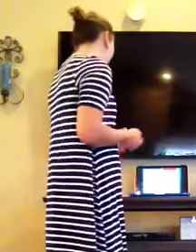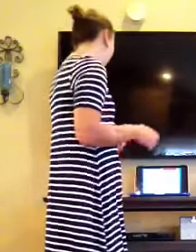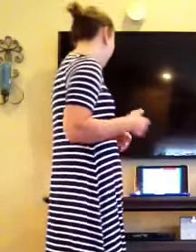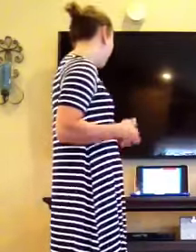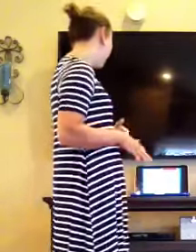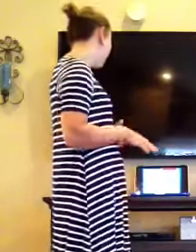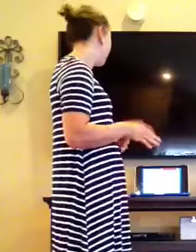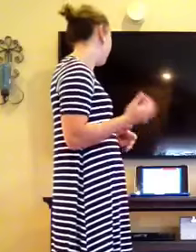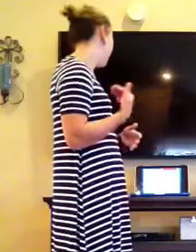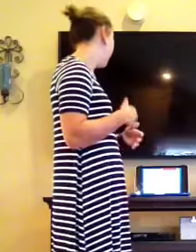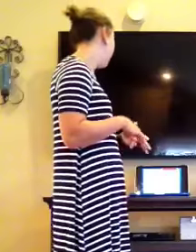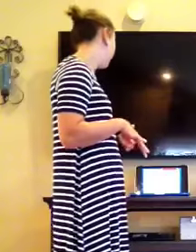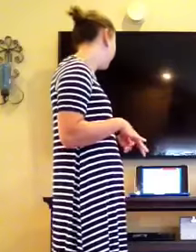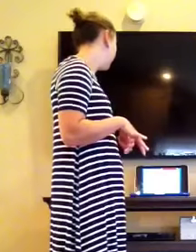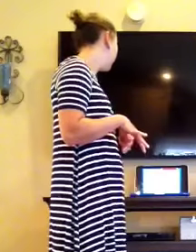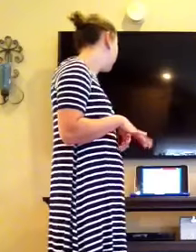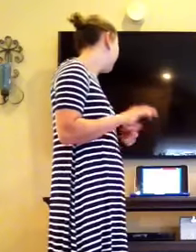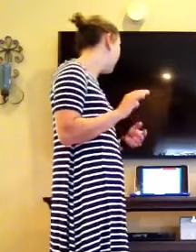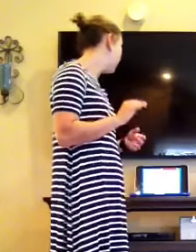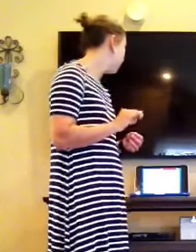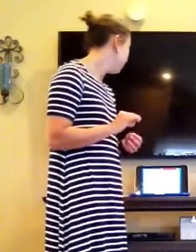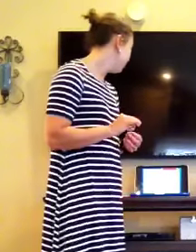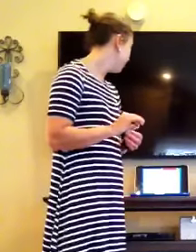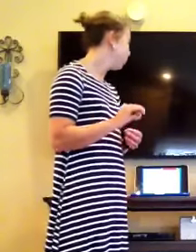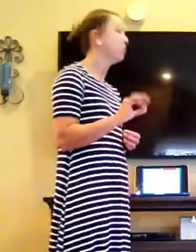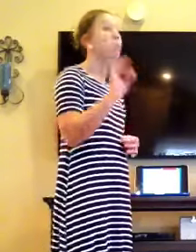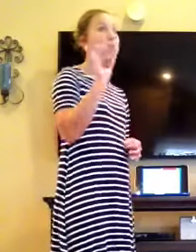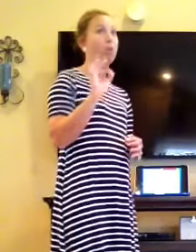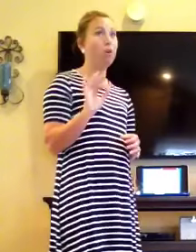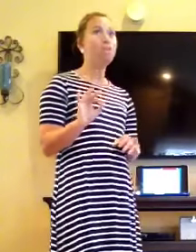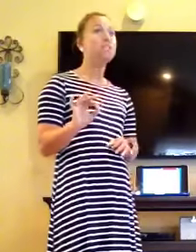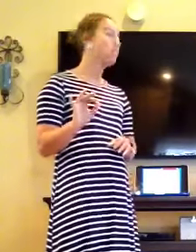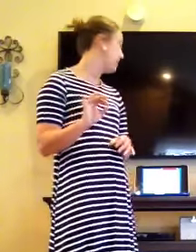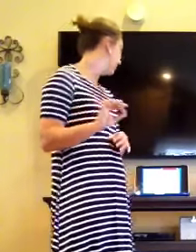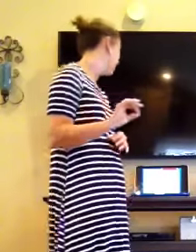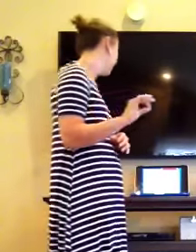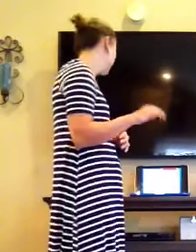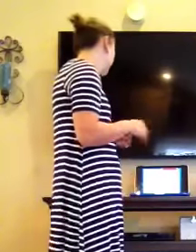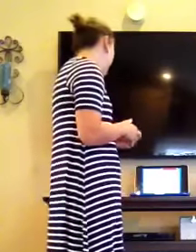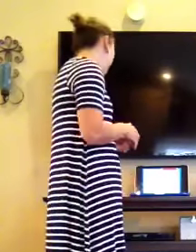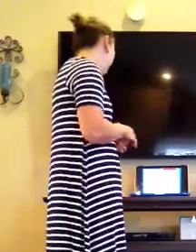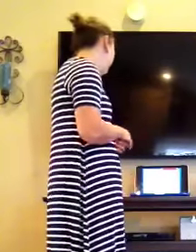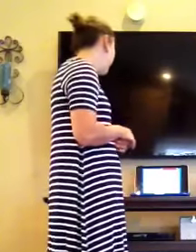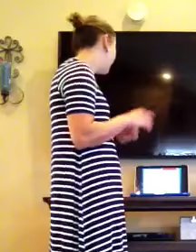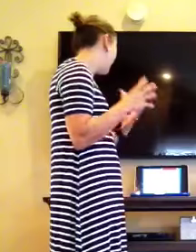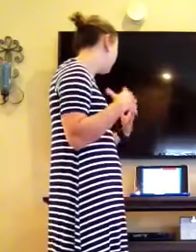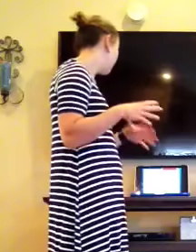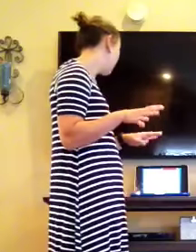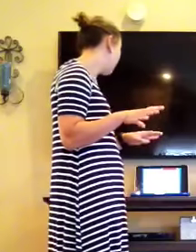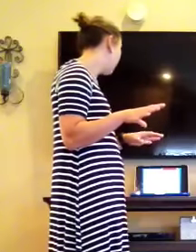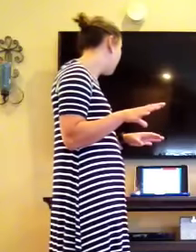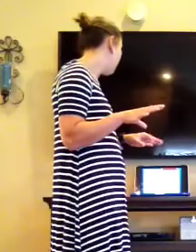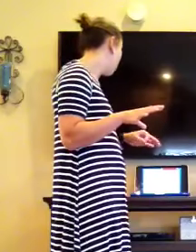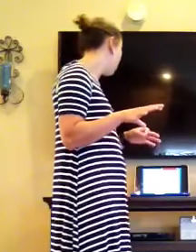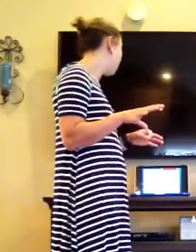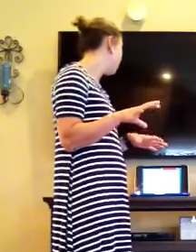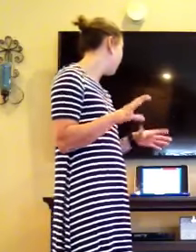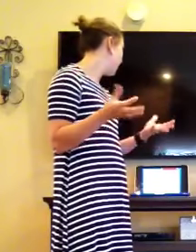In addition, my hypothesis is that classroom procedures will be more efficient, and that there will be a more welcoming